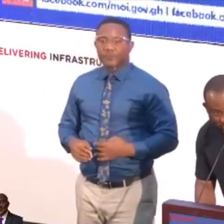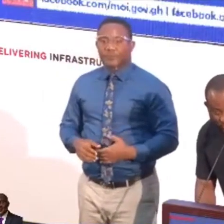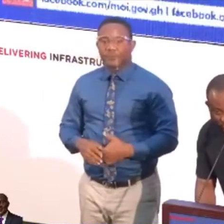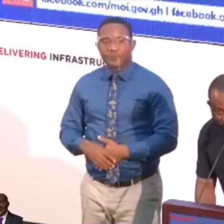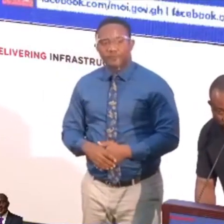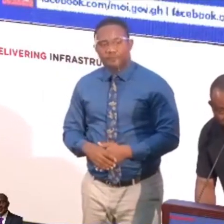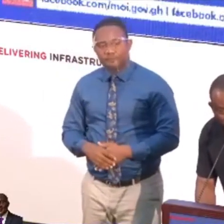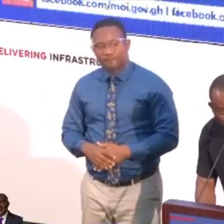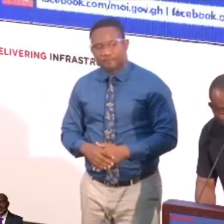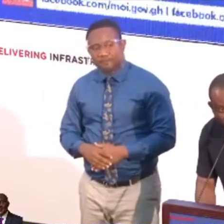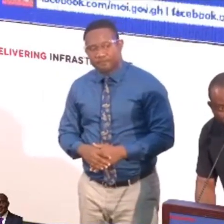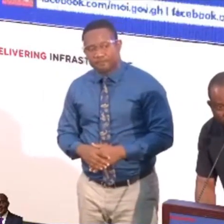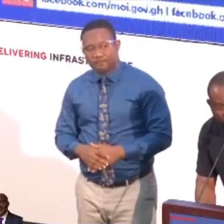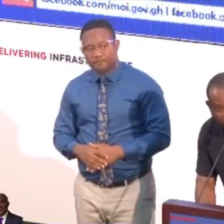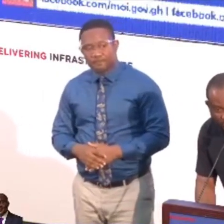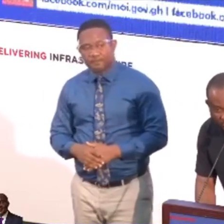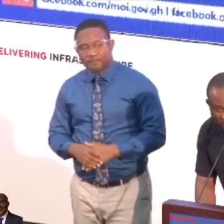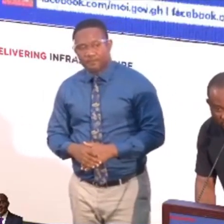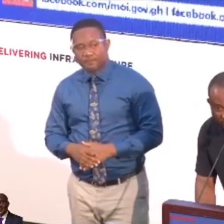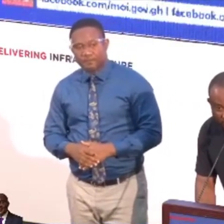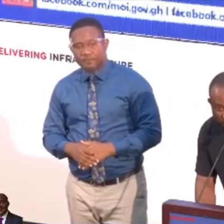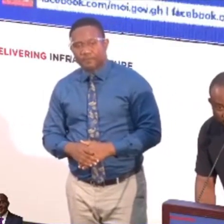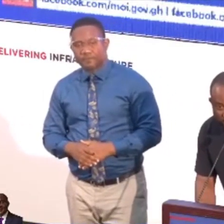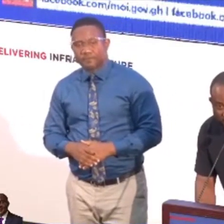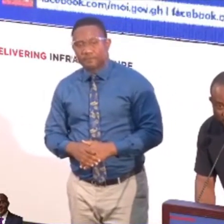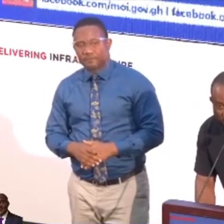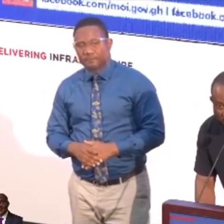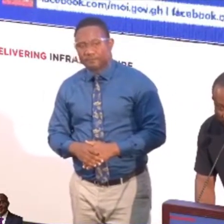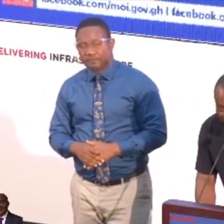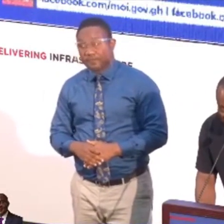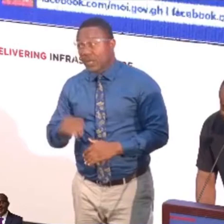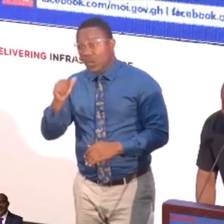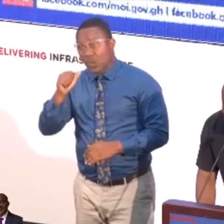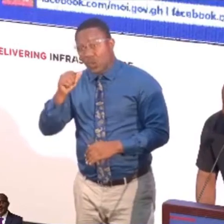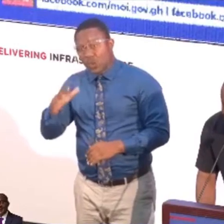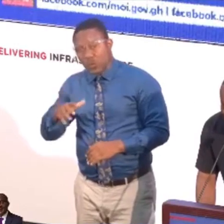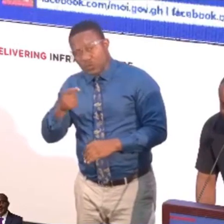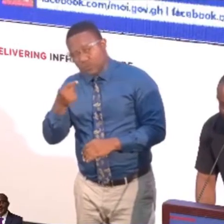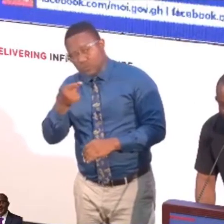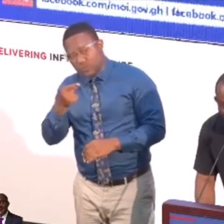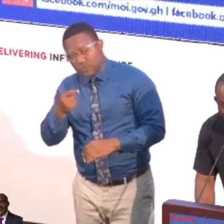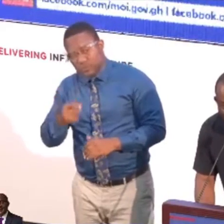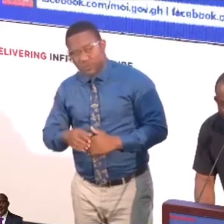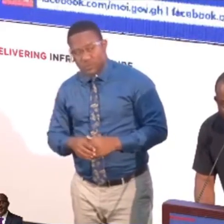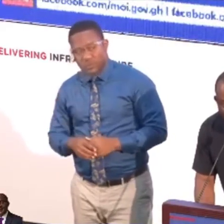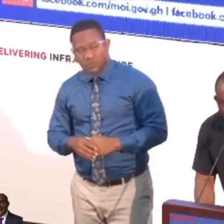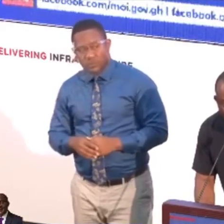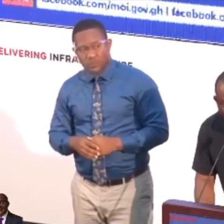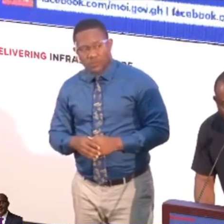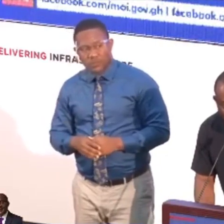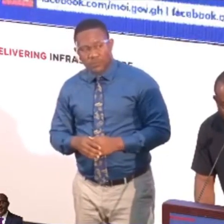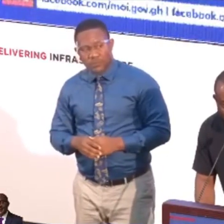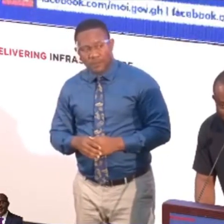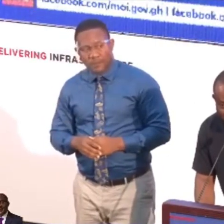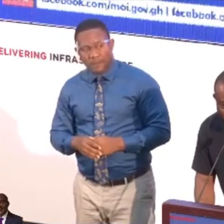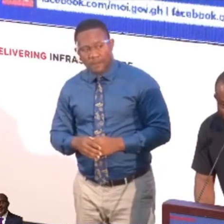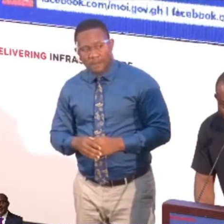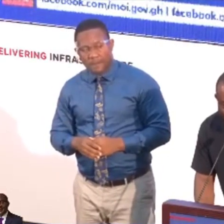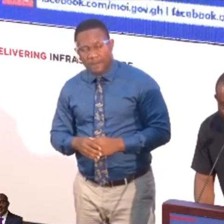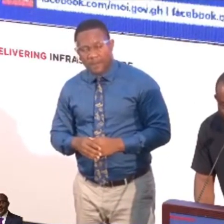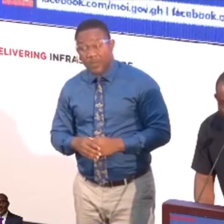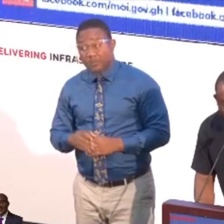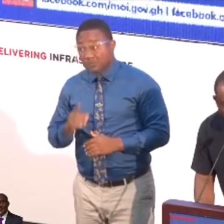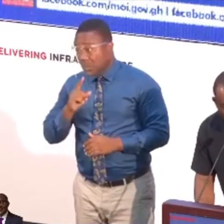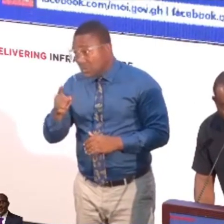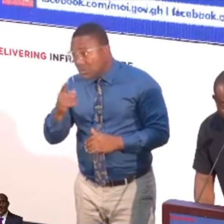you, Christopher. We hear you. I recognize a young lady. Yes, the infrastructure has been provided. Is it disability